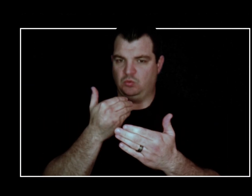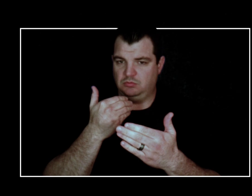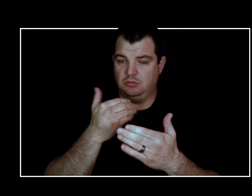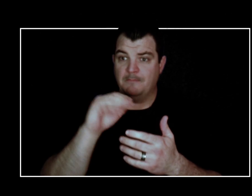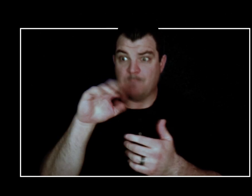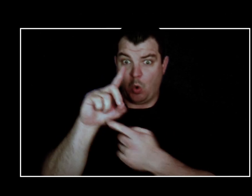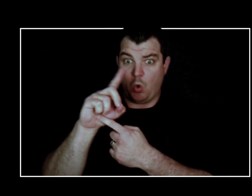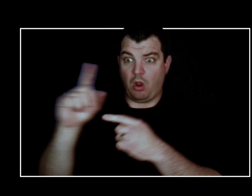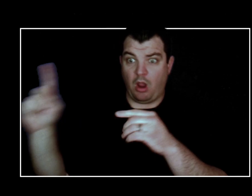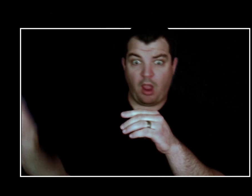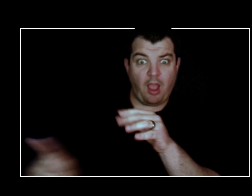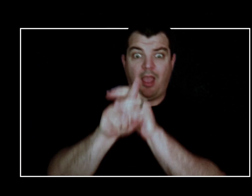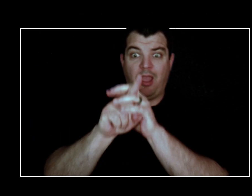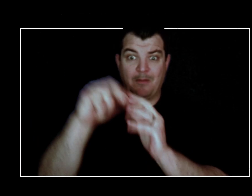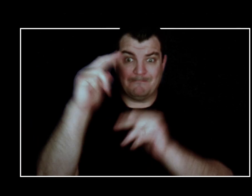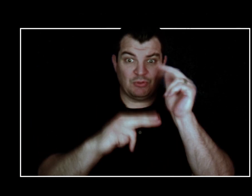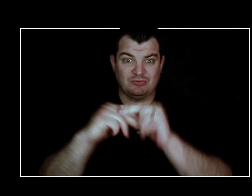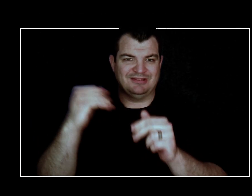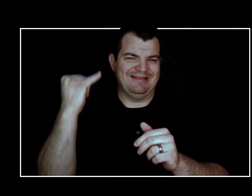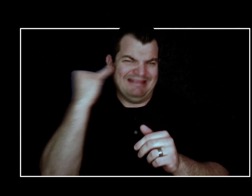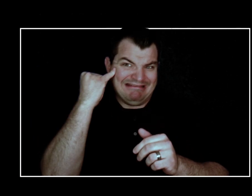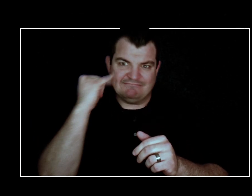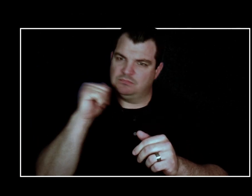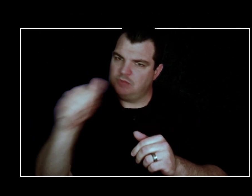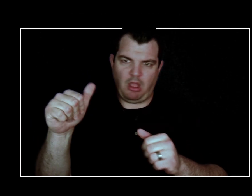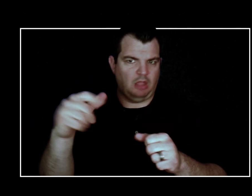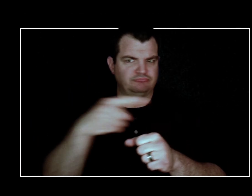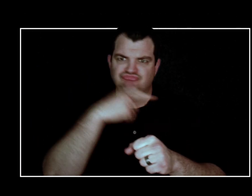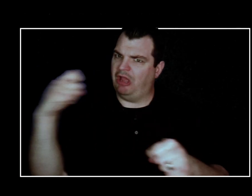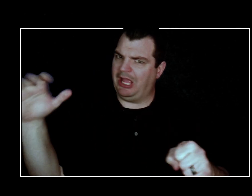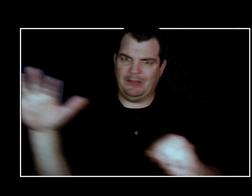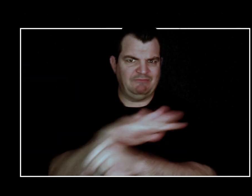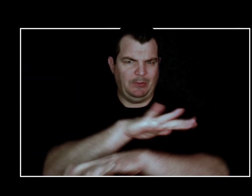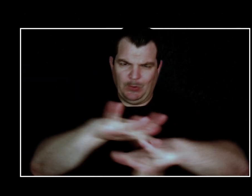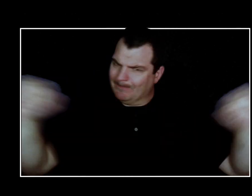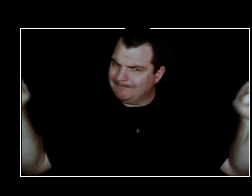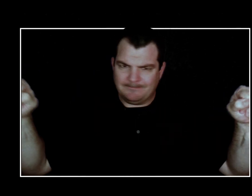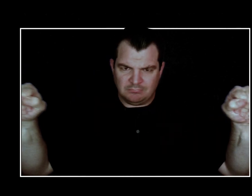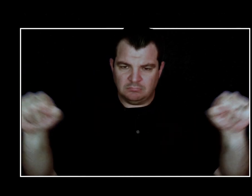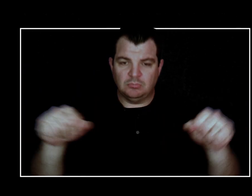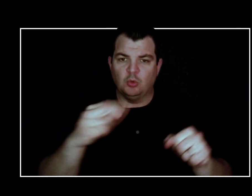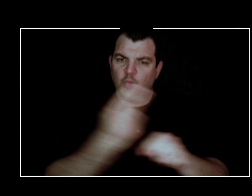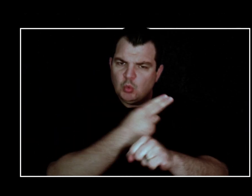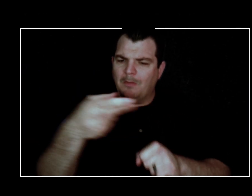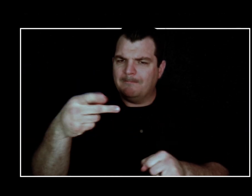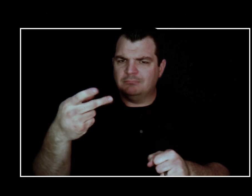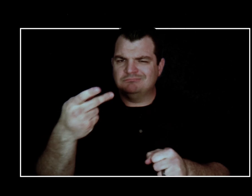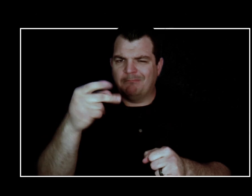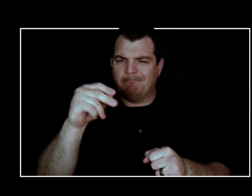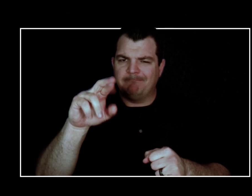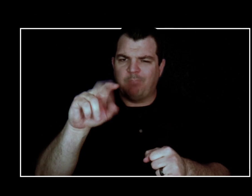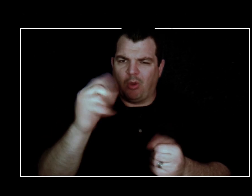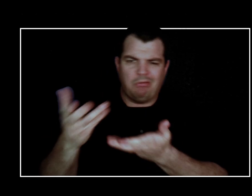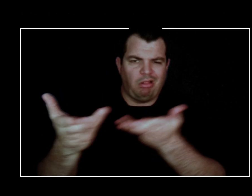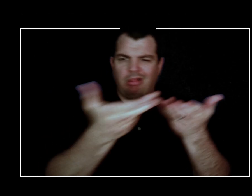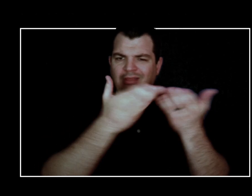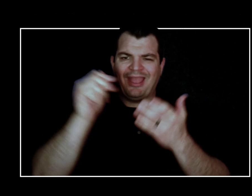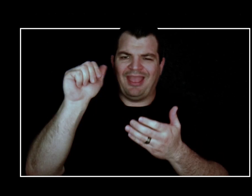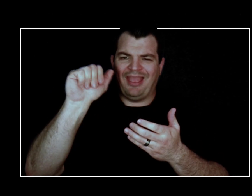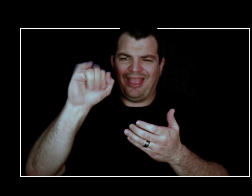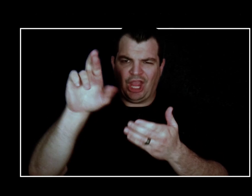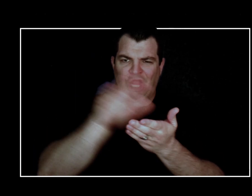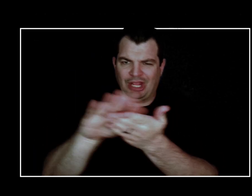flooding. Mold will come back if your building is not completely dry. Use portable air cleaners with